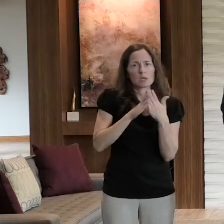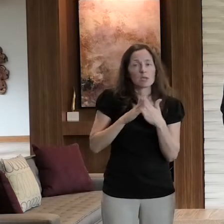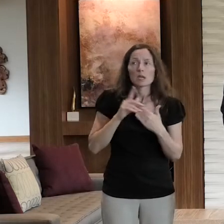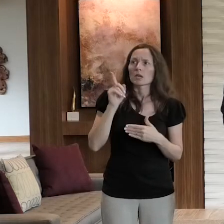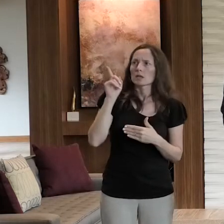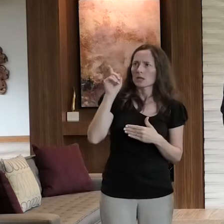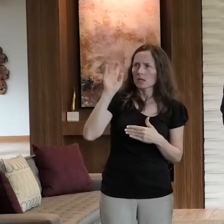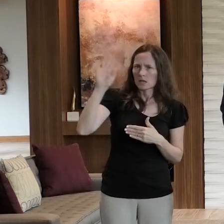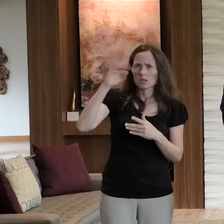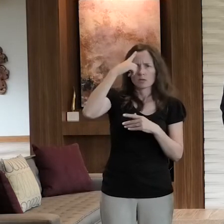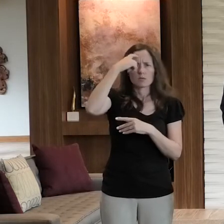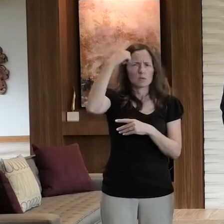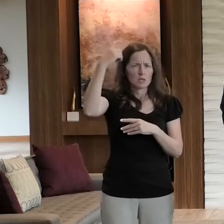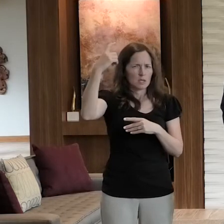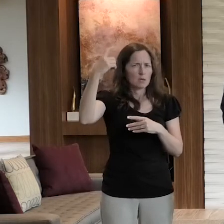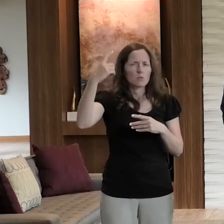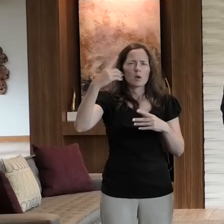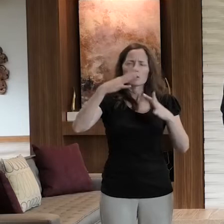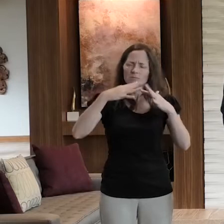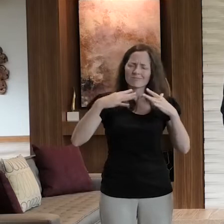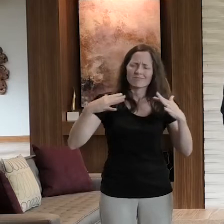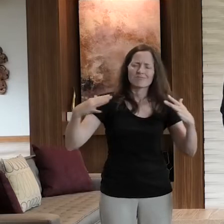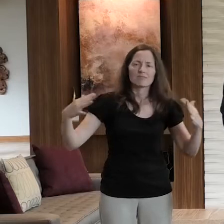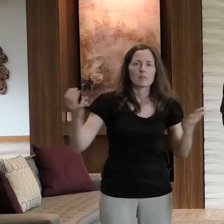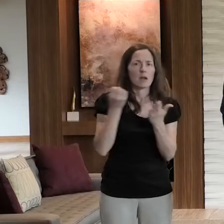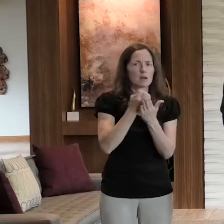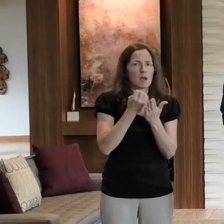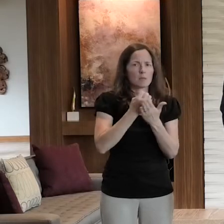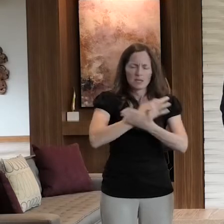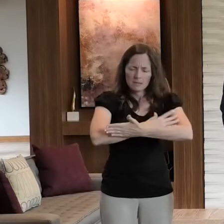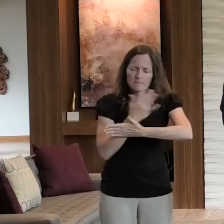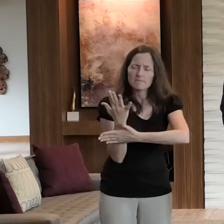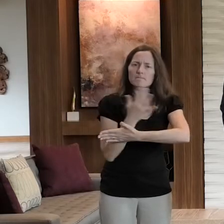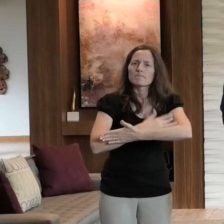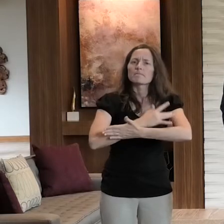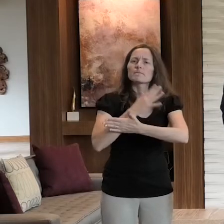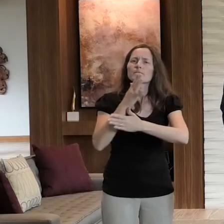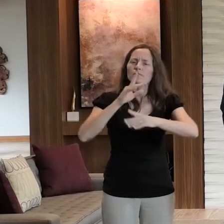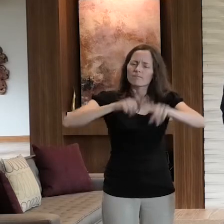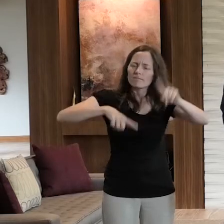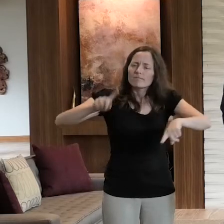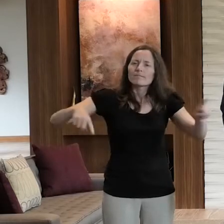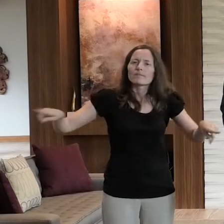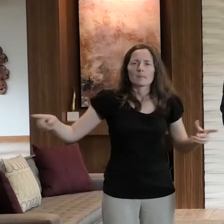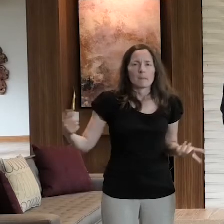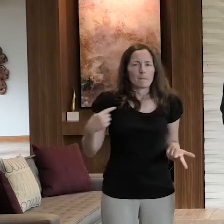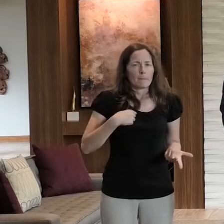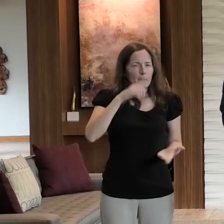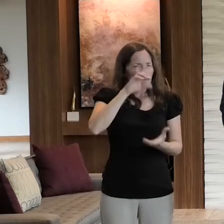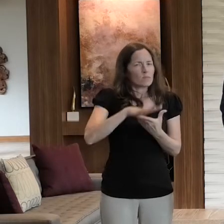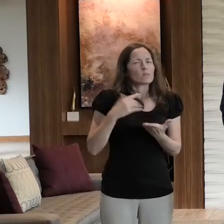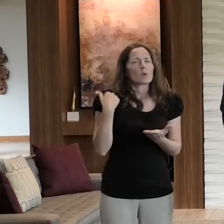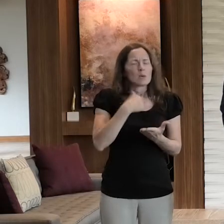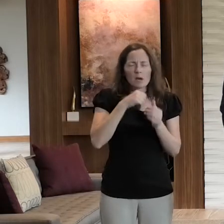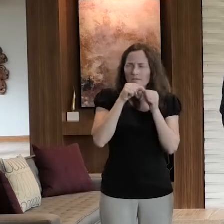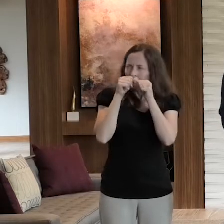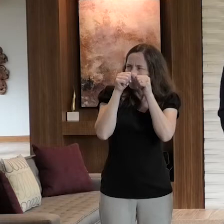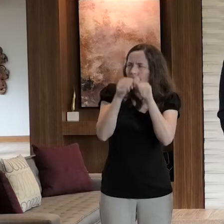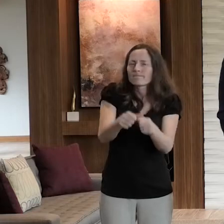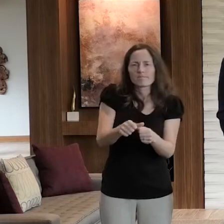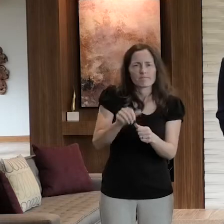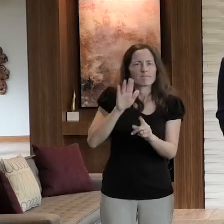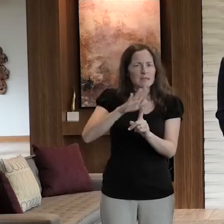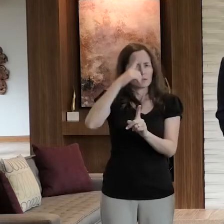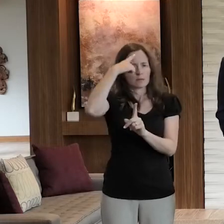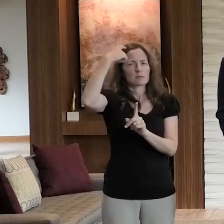He wanted this to be economically integrated and inclusive and diverse, and I believe we really are carrying that vision forward with